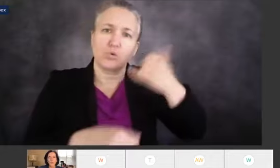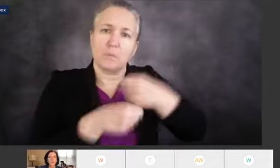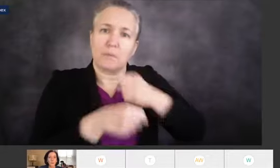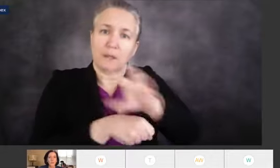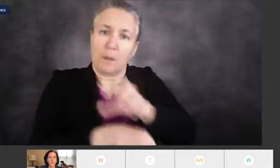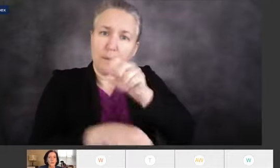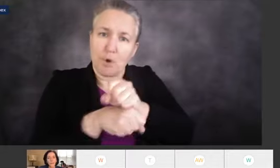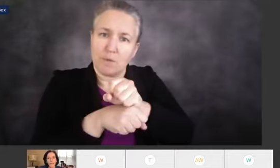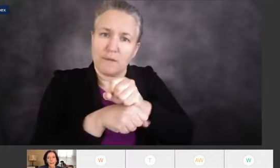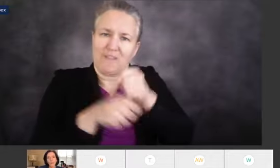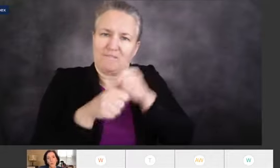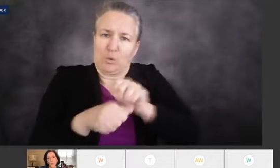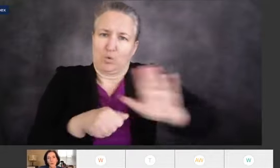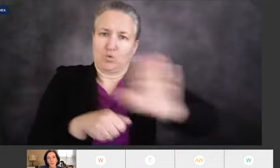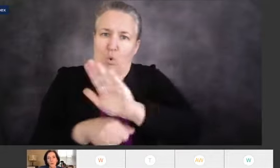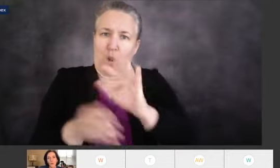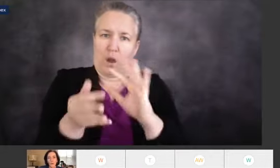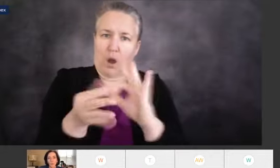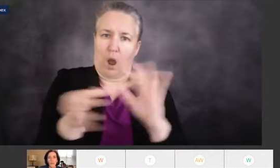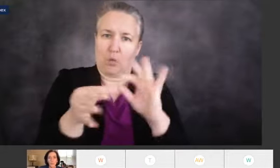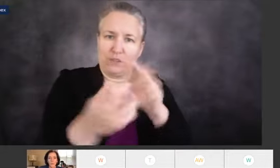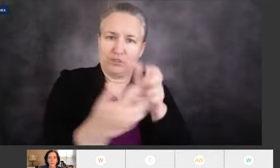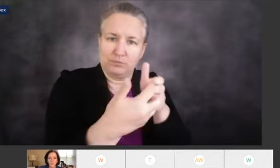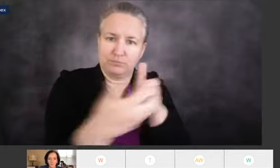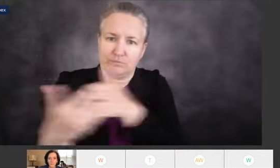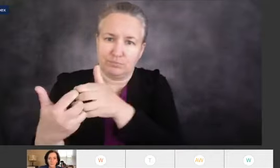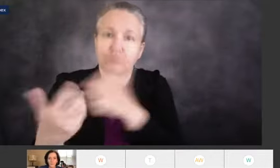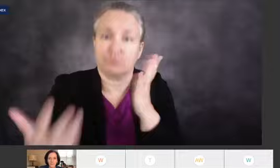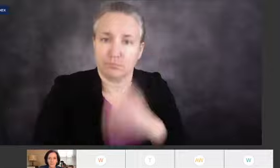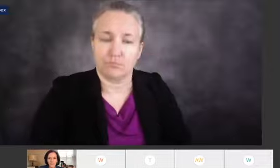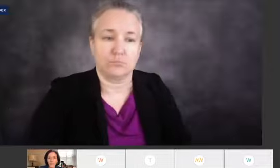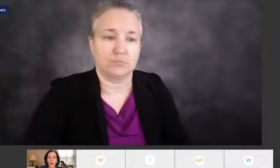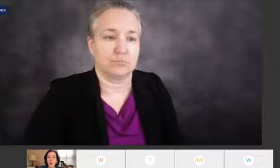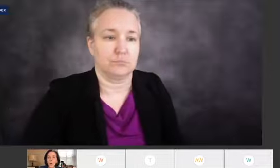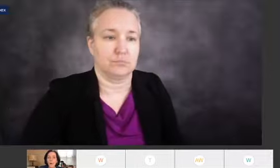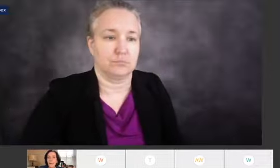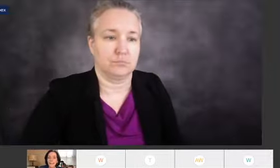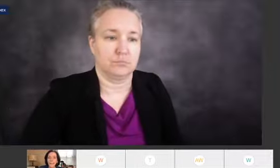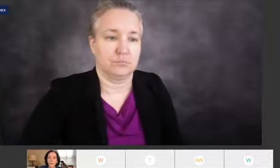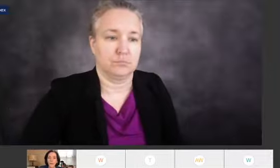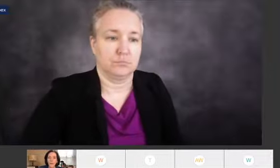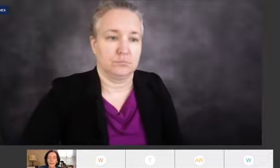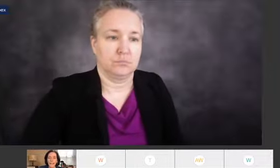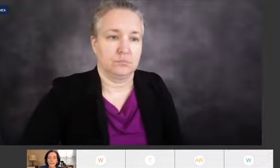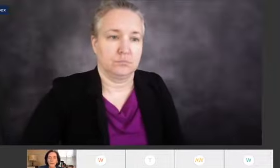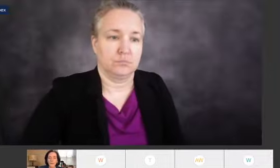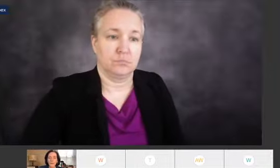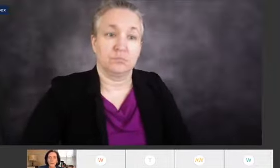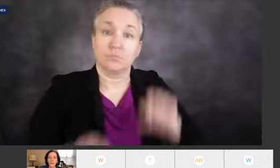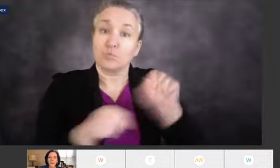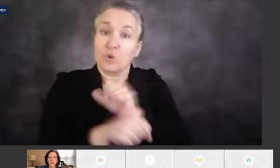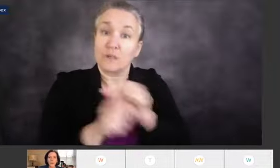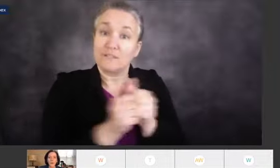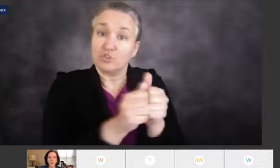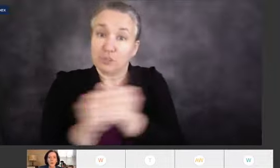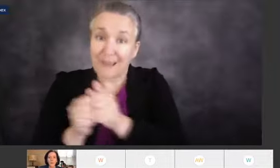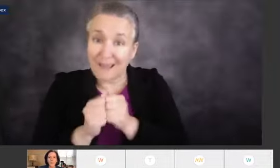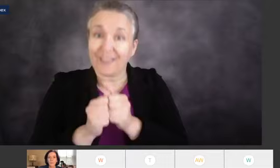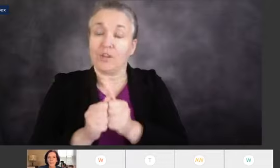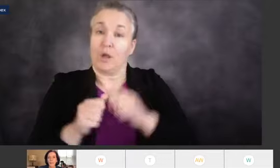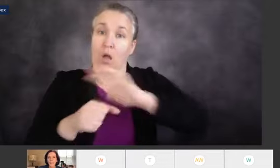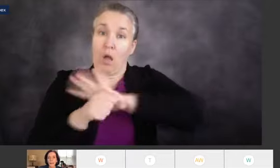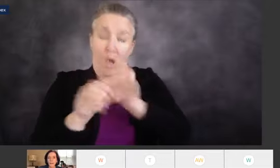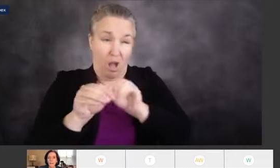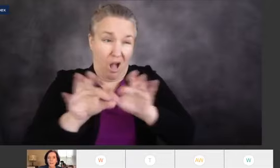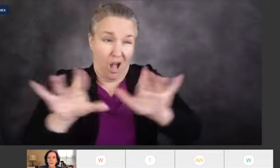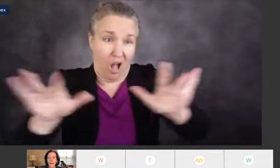language, using the language with which they're most comfortable. Working together, we continue to suppress viral spread here